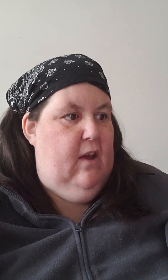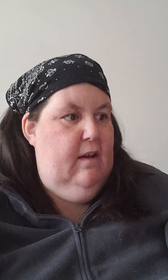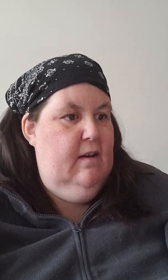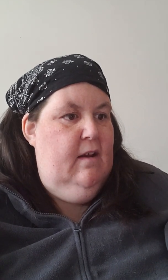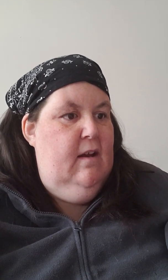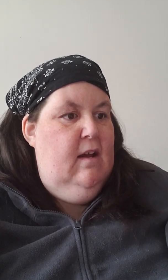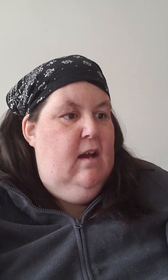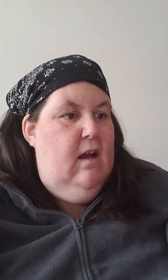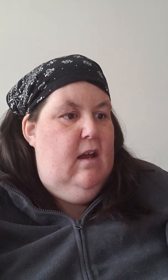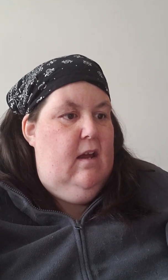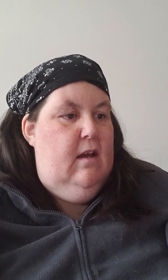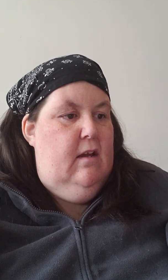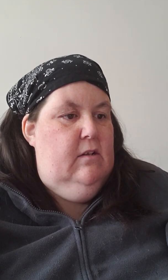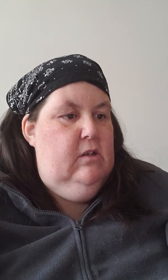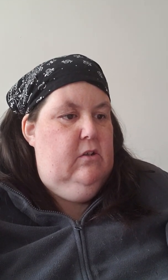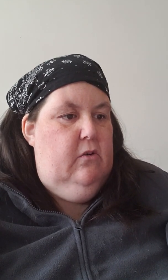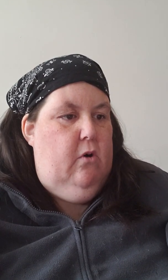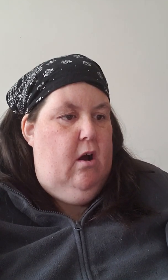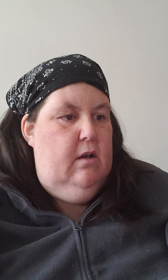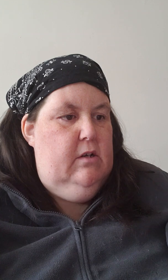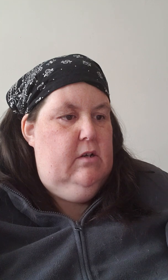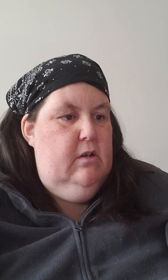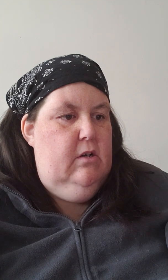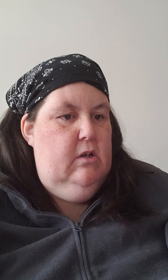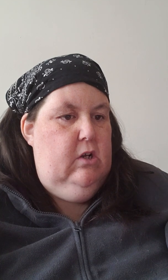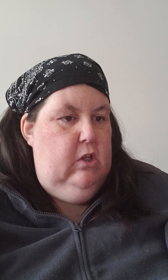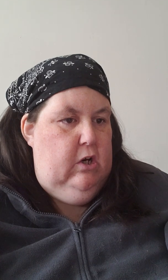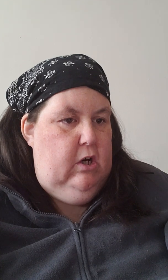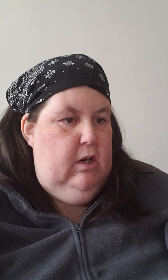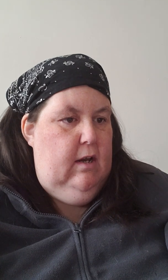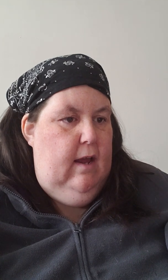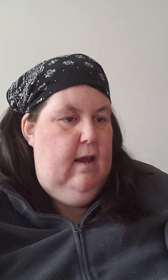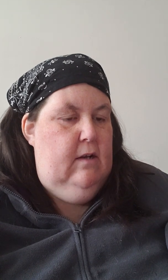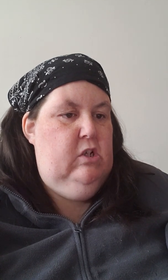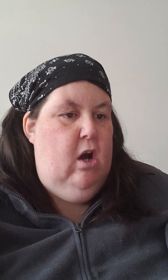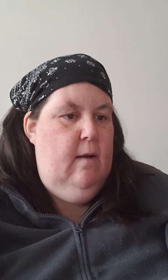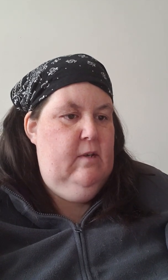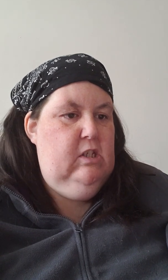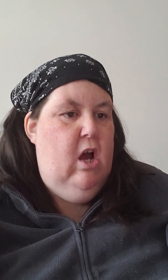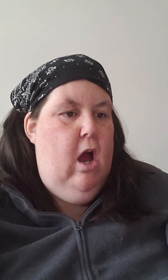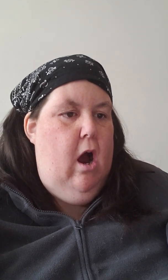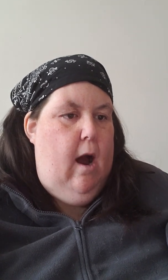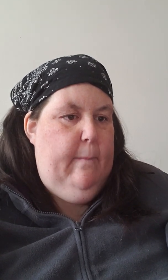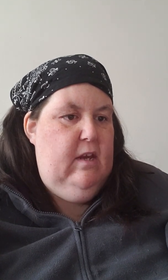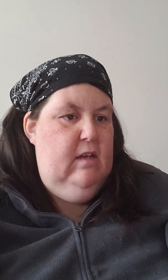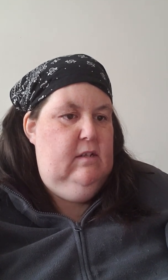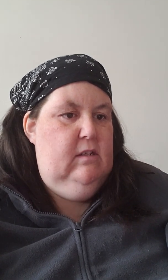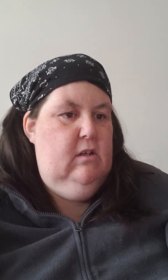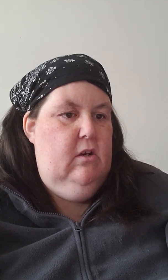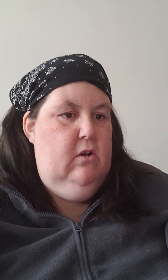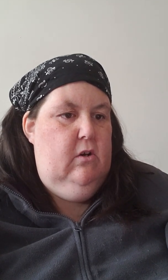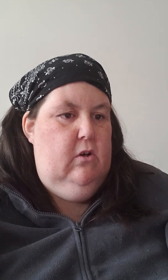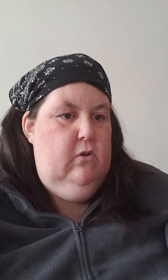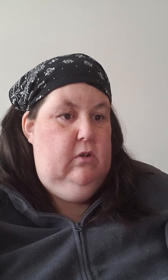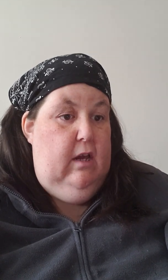that. And Laurent Clerc and Thomas Hopkins